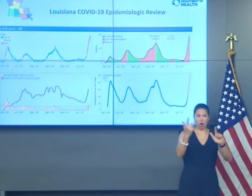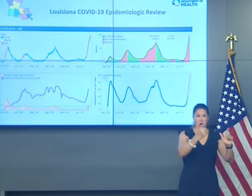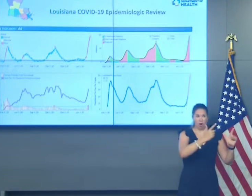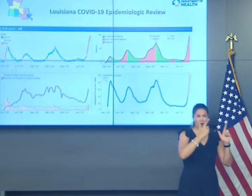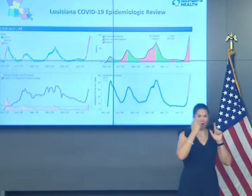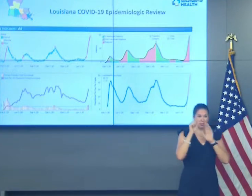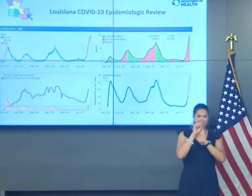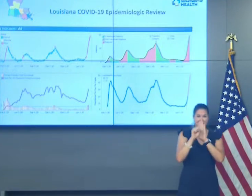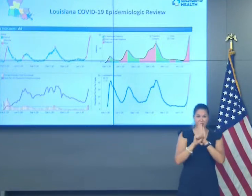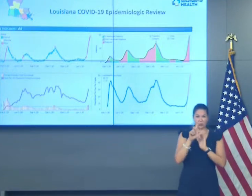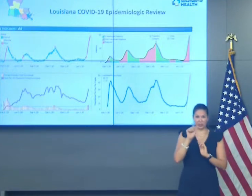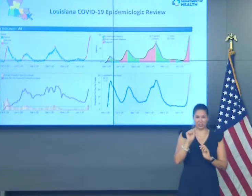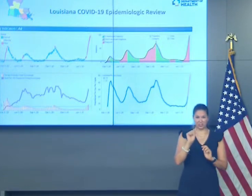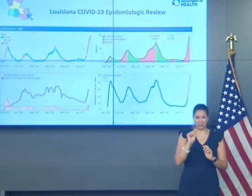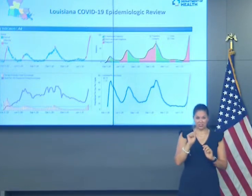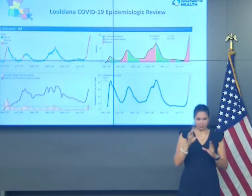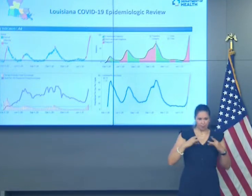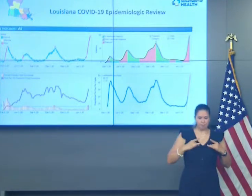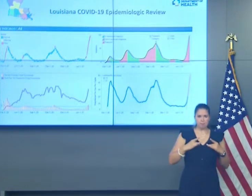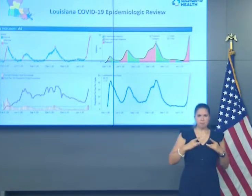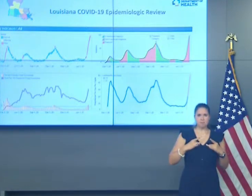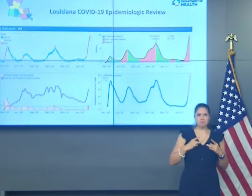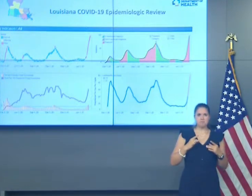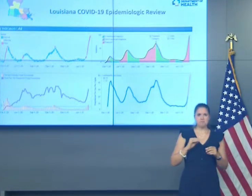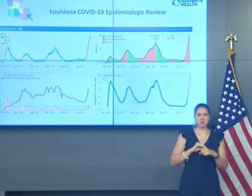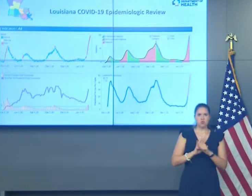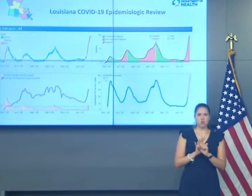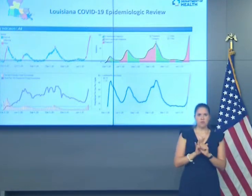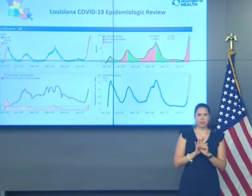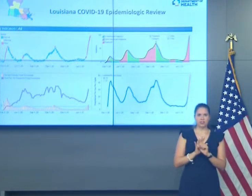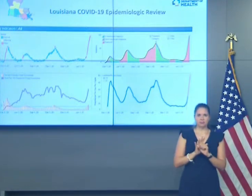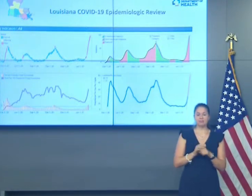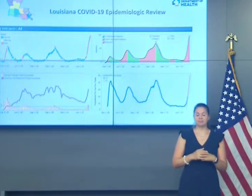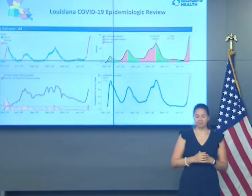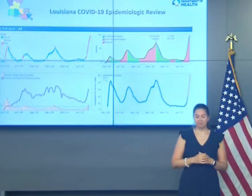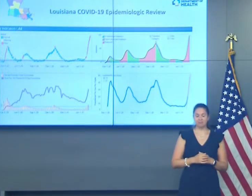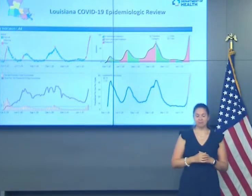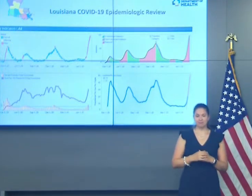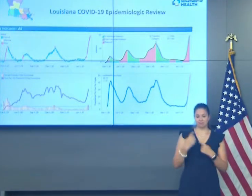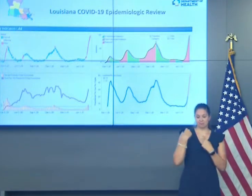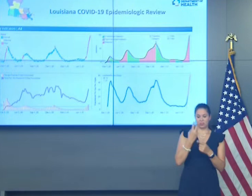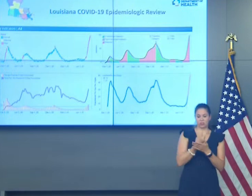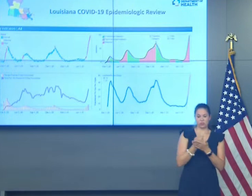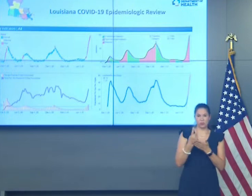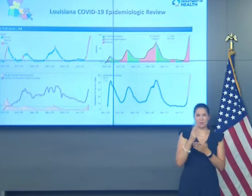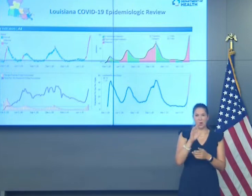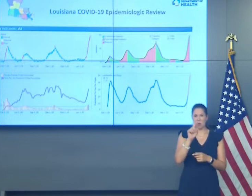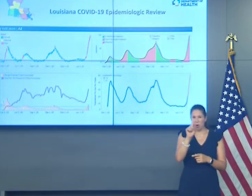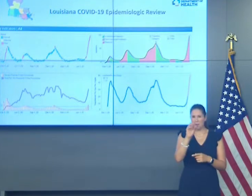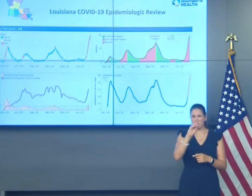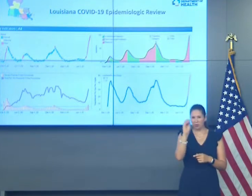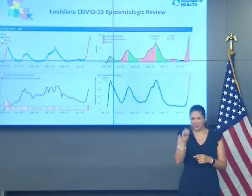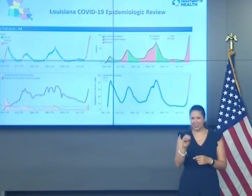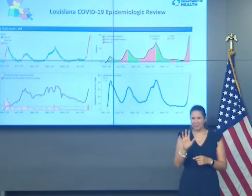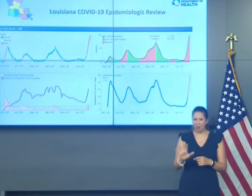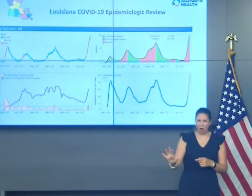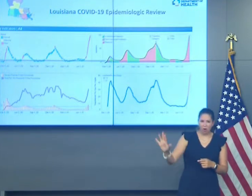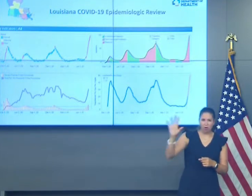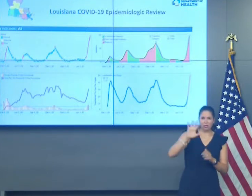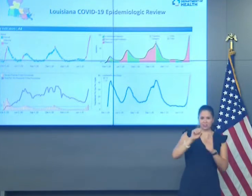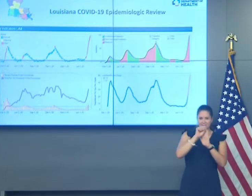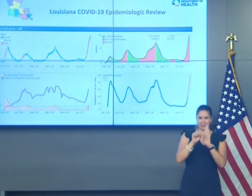of Louisiana has become infected with COVID-19. Over the past 2 weeks, about 1% of the entire